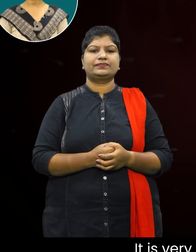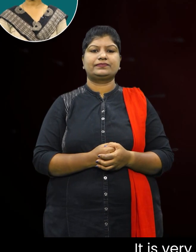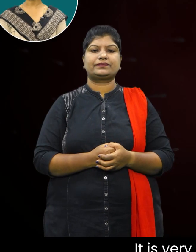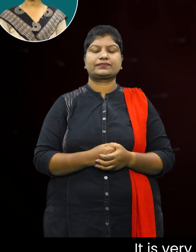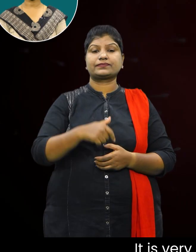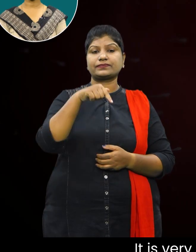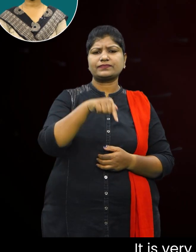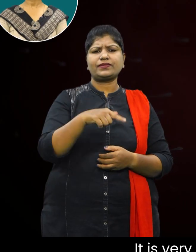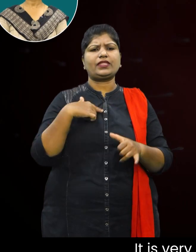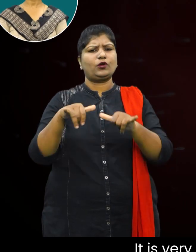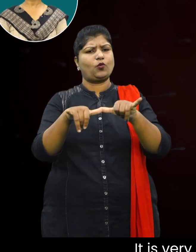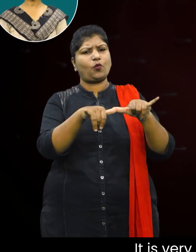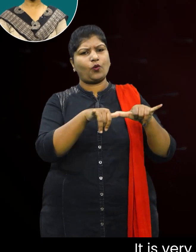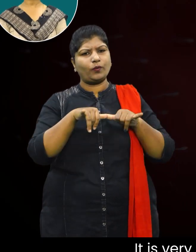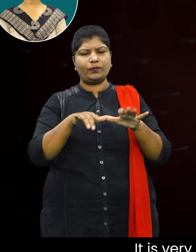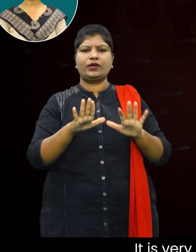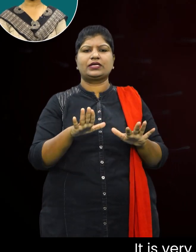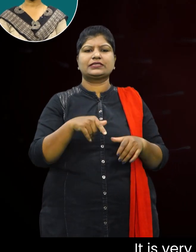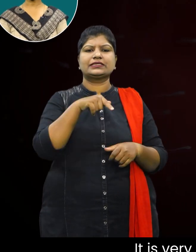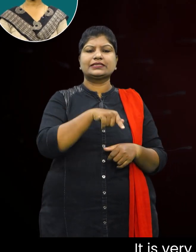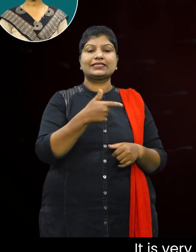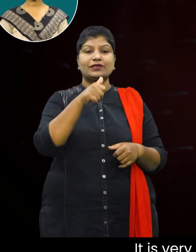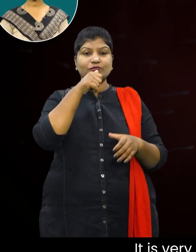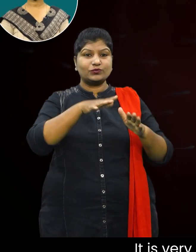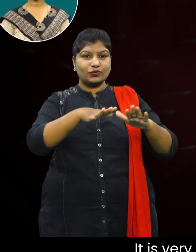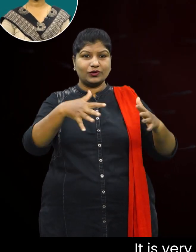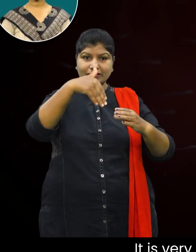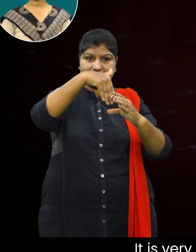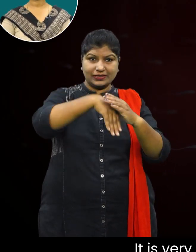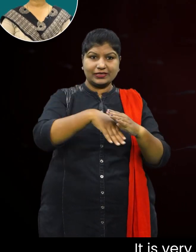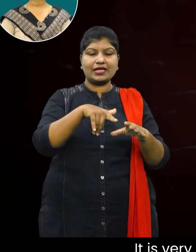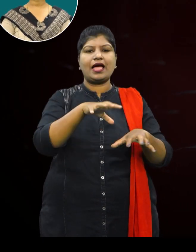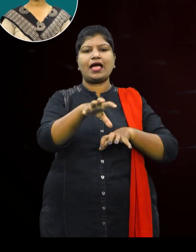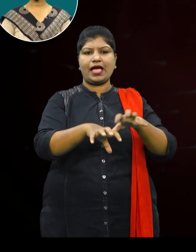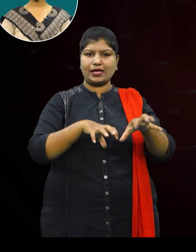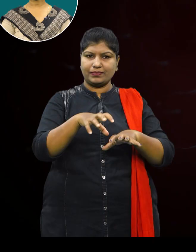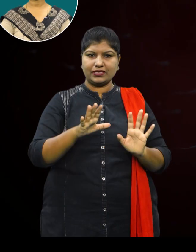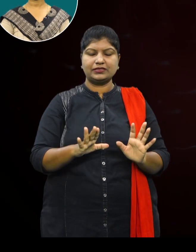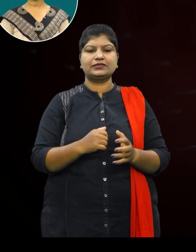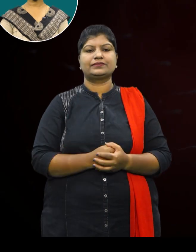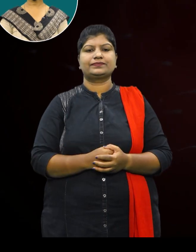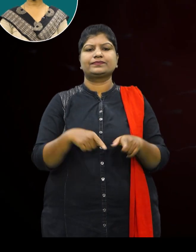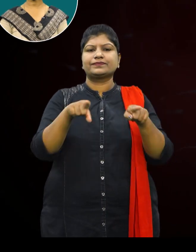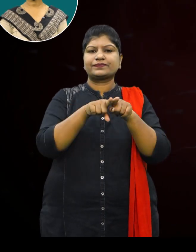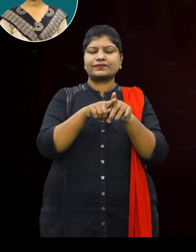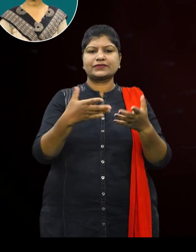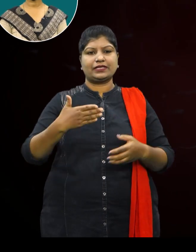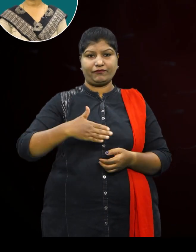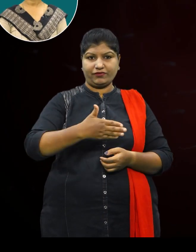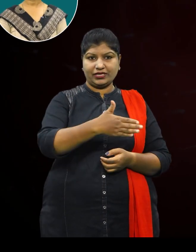It is very common in aquatic animals such as fish,